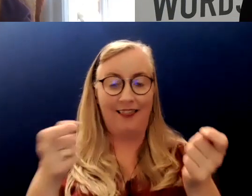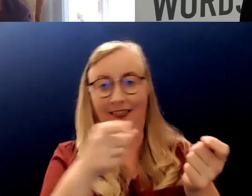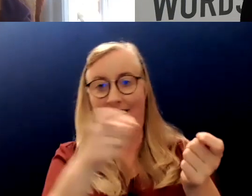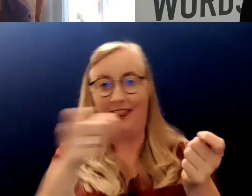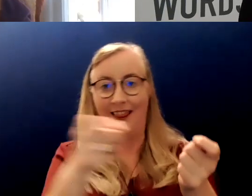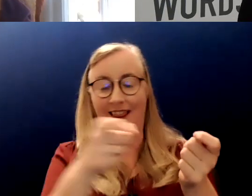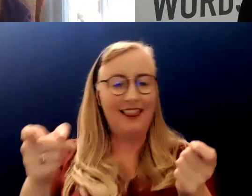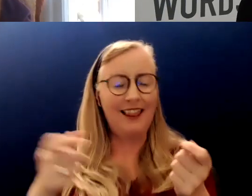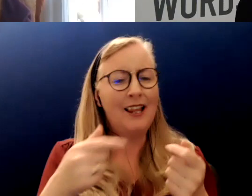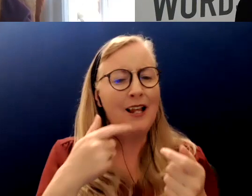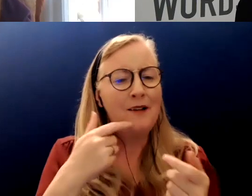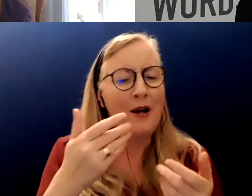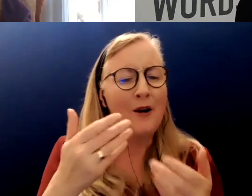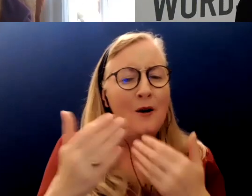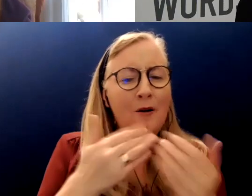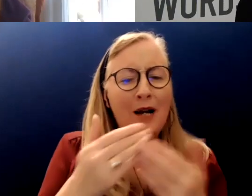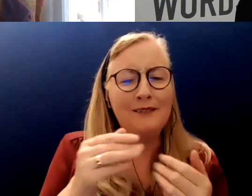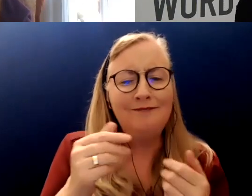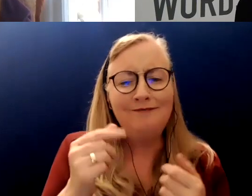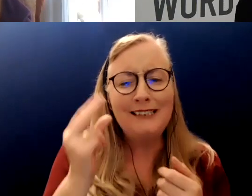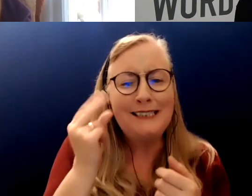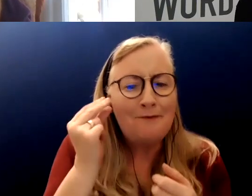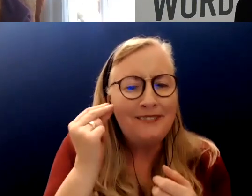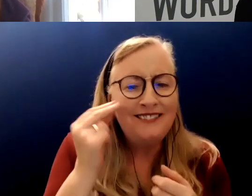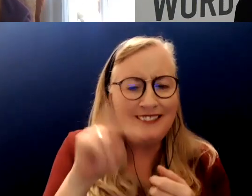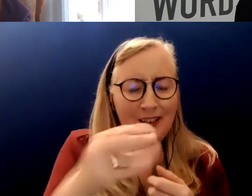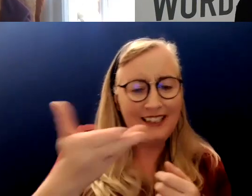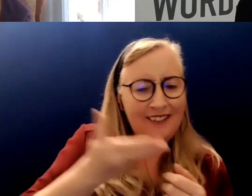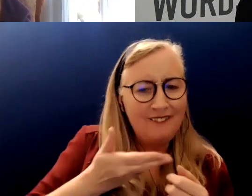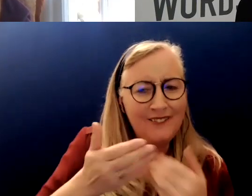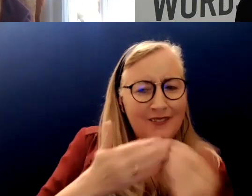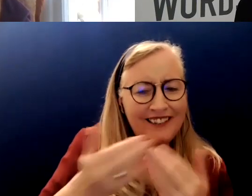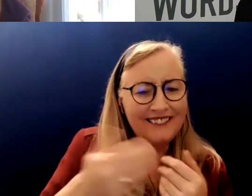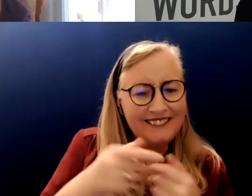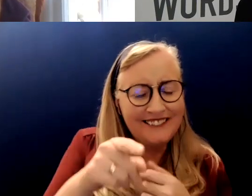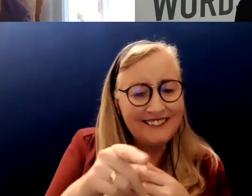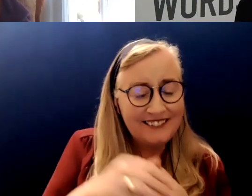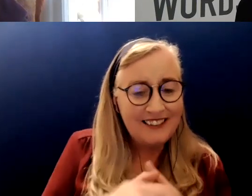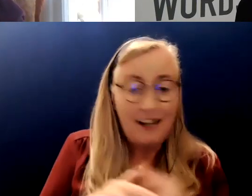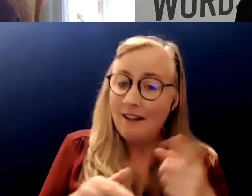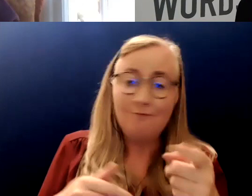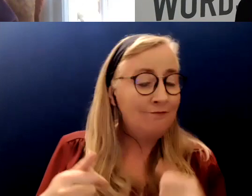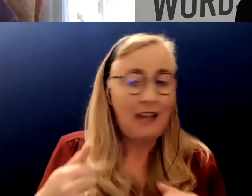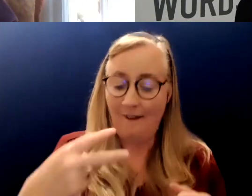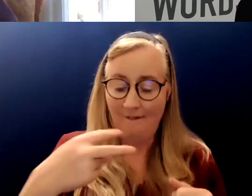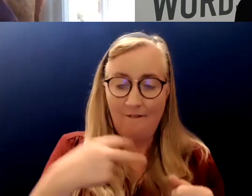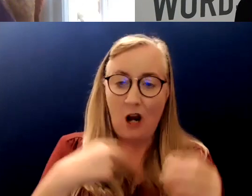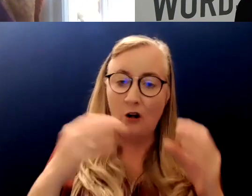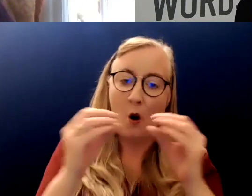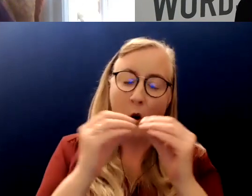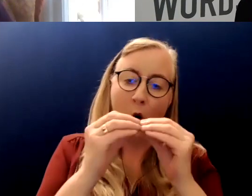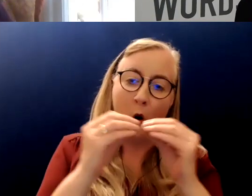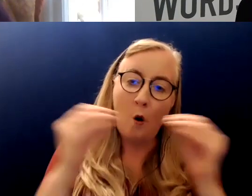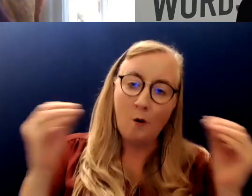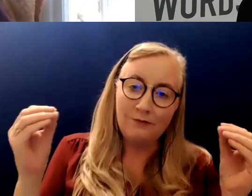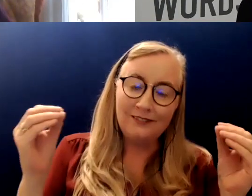any small tips that you could give? Mm. I'm very open to